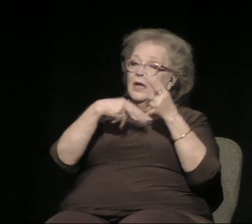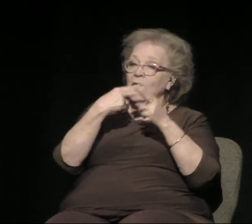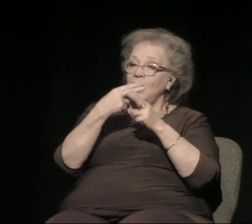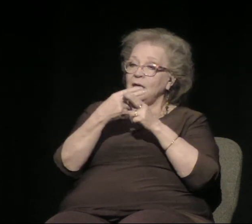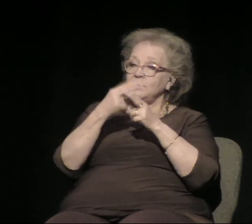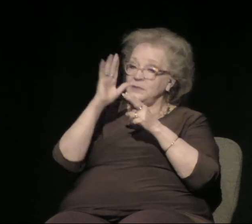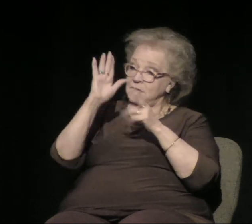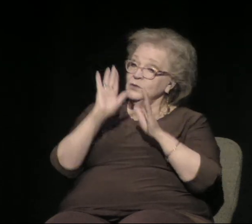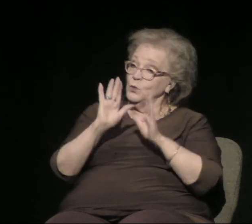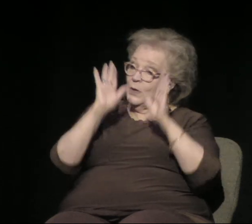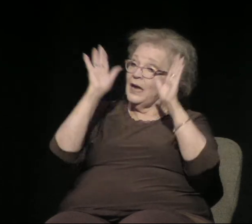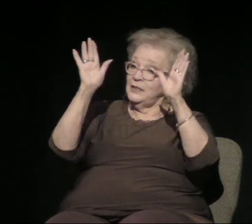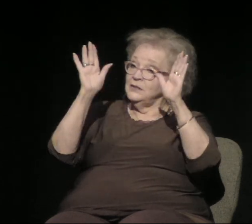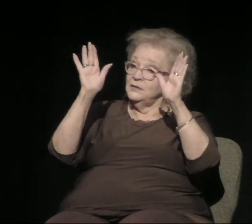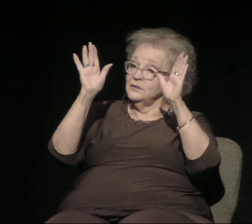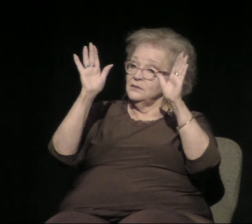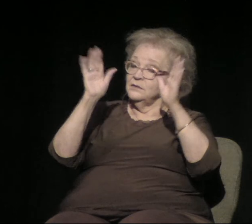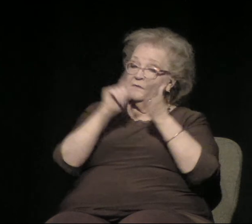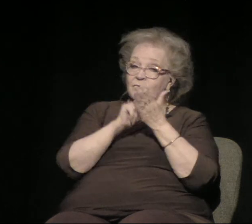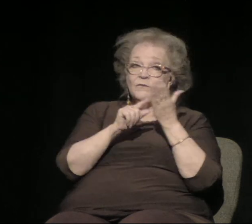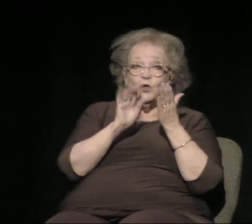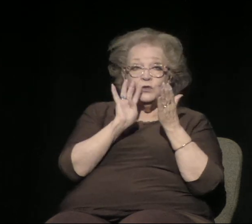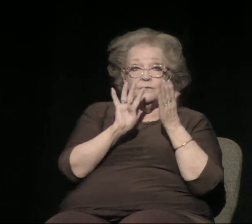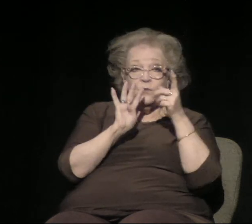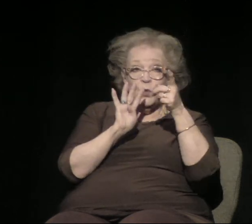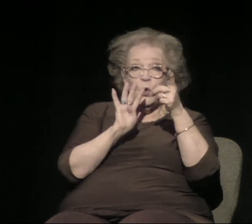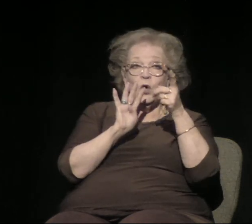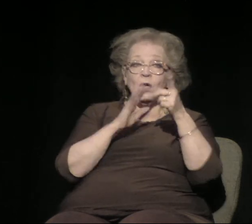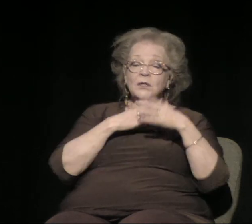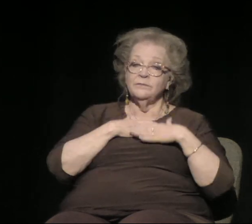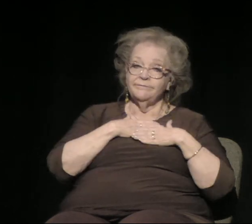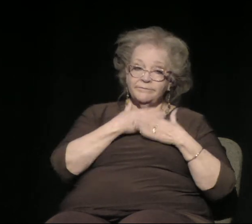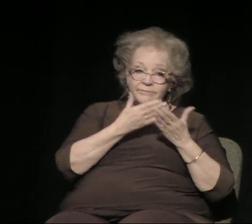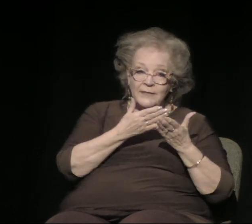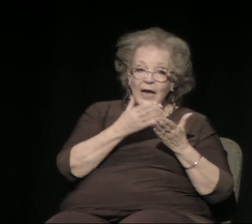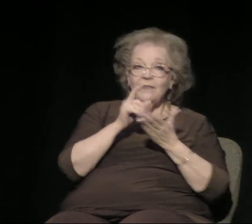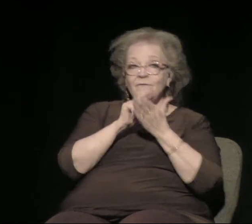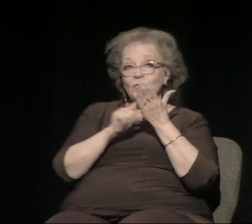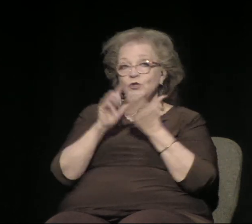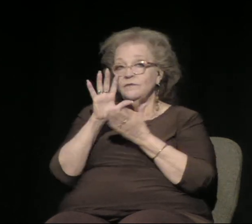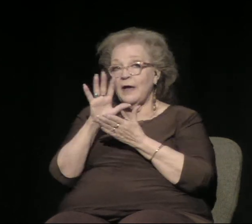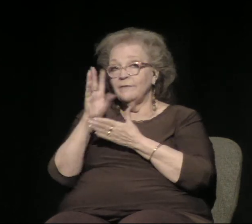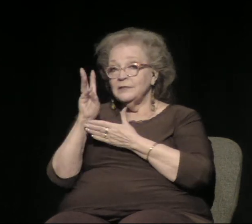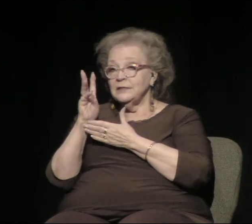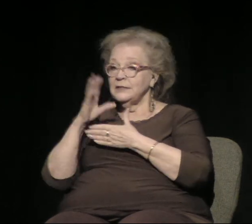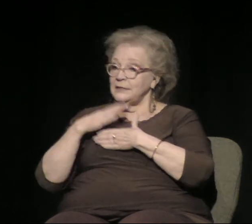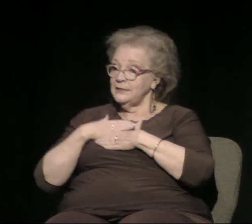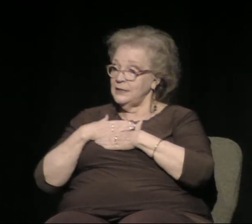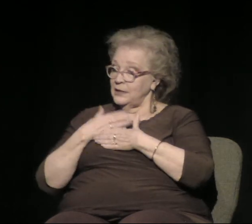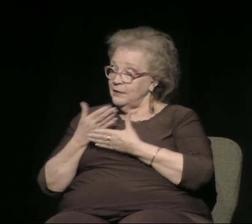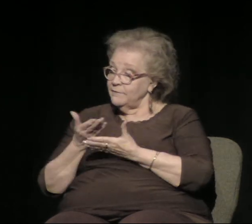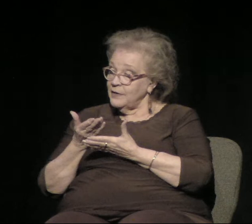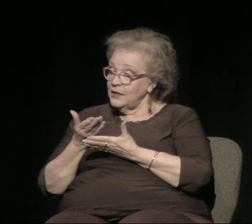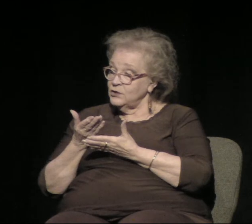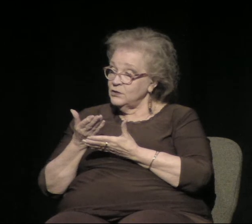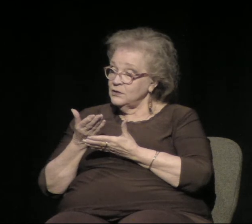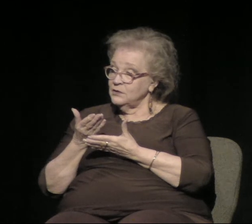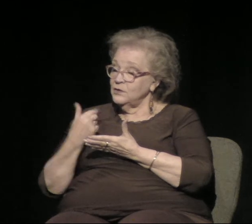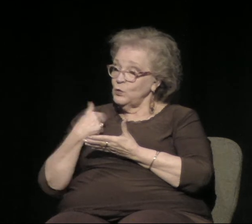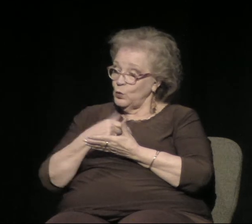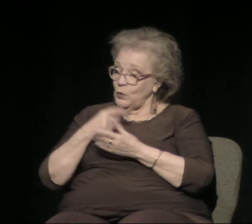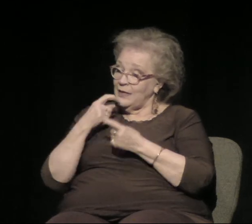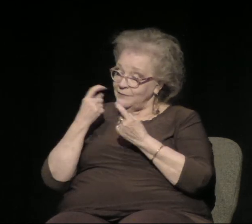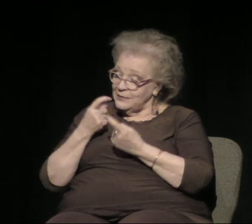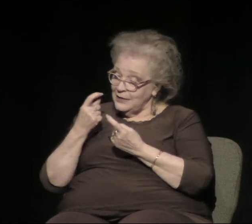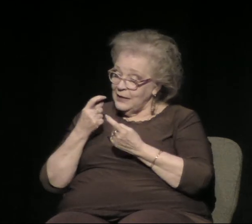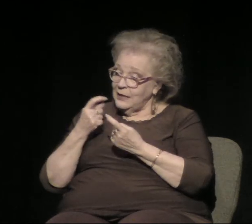greatness of God. So verse 4 has the profession. Verses 5 and 6 contain the confession. We have sinned